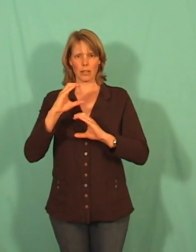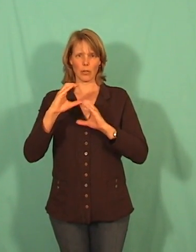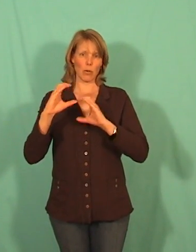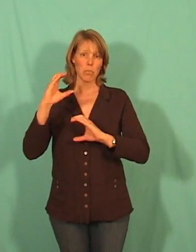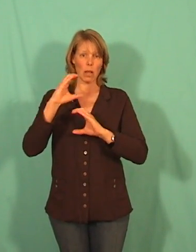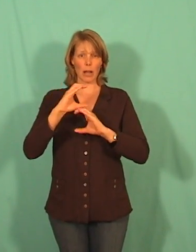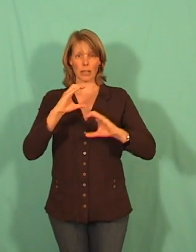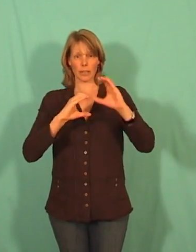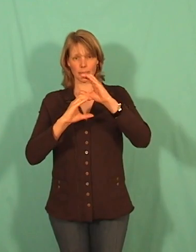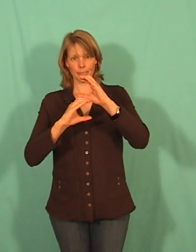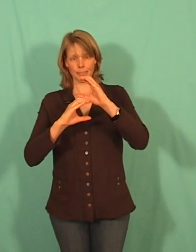or block.